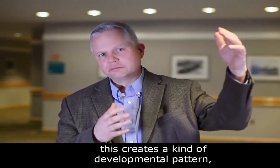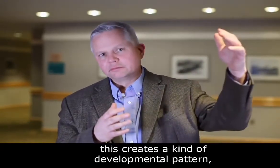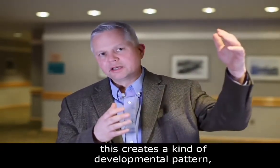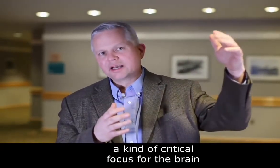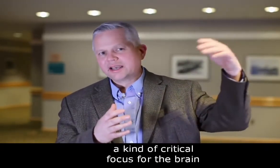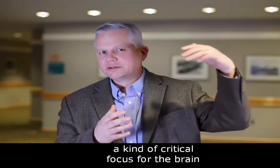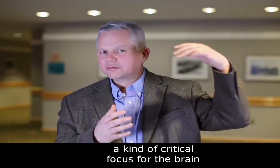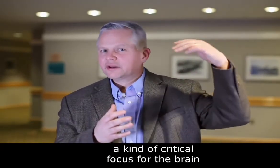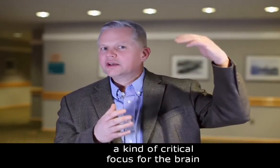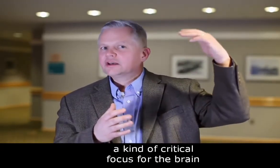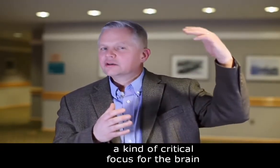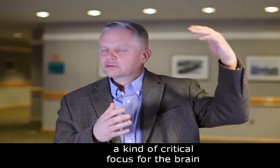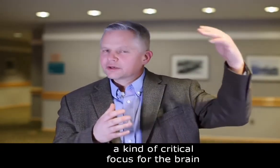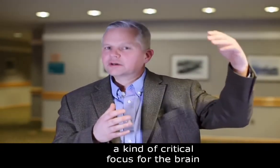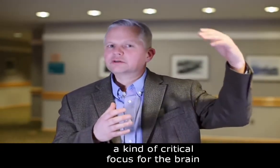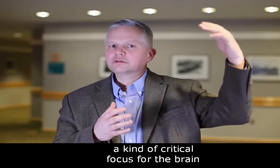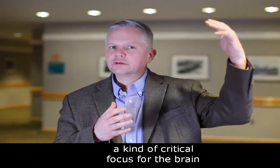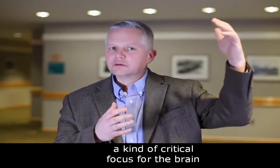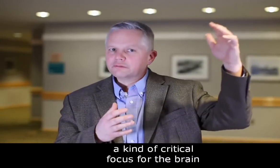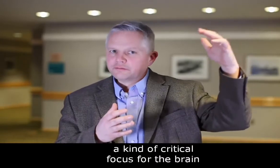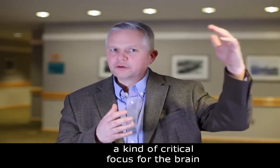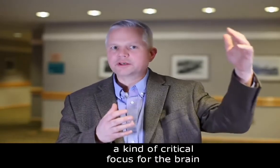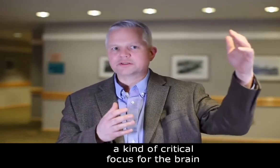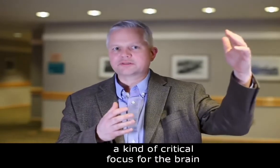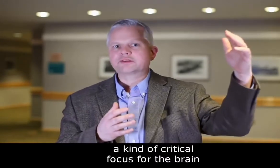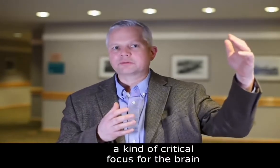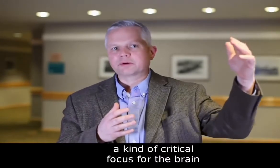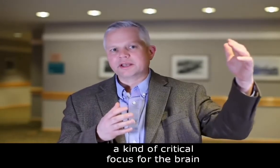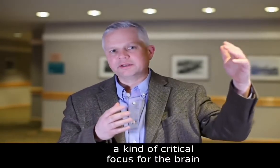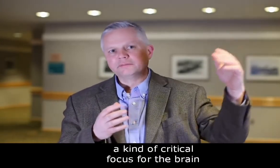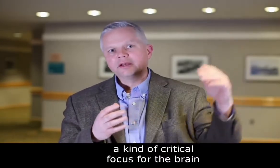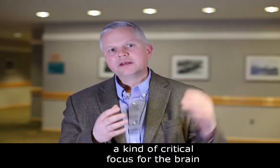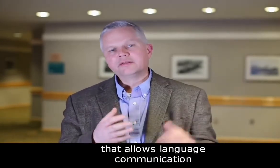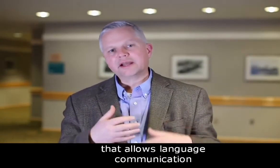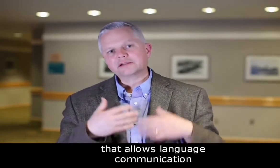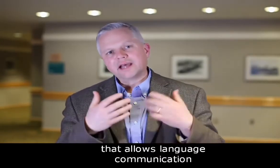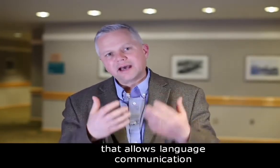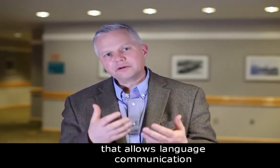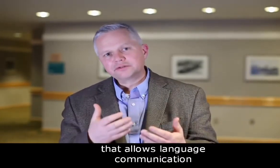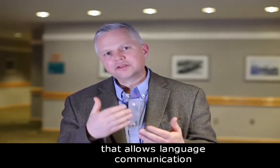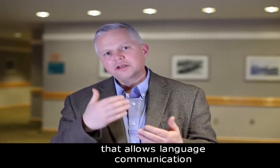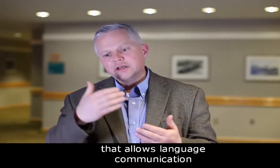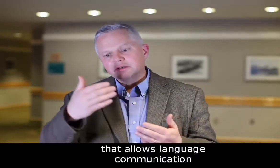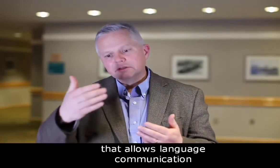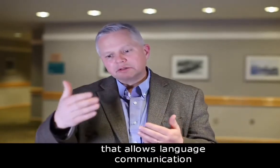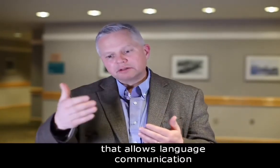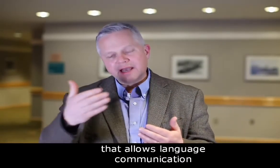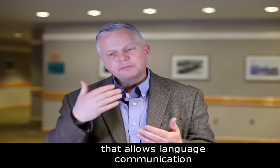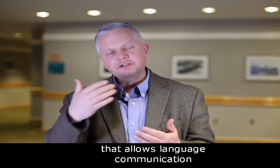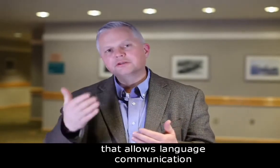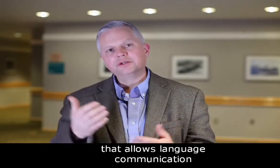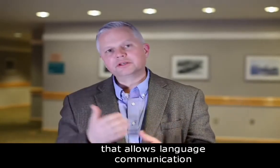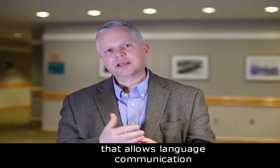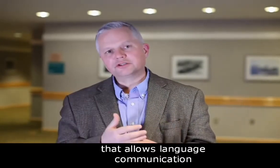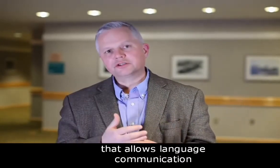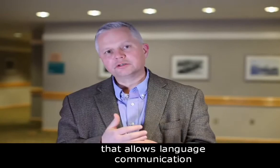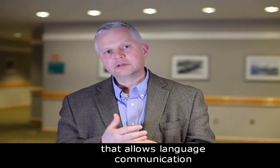a kind of critical focus for the brain that allows language communication